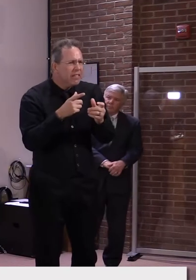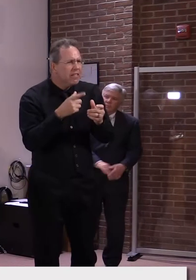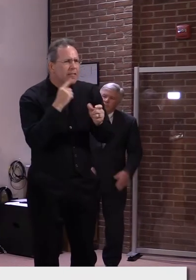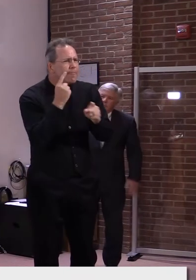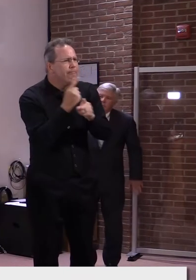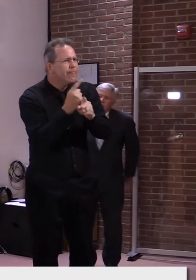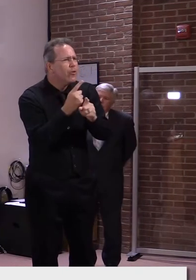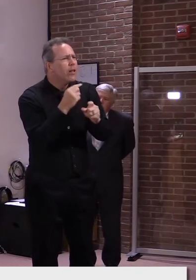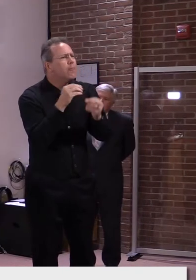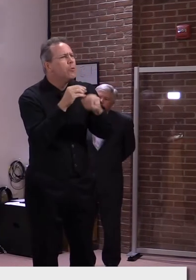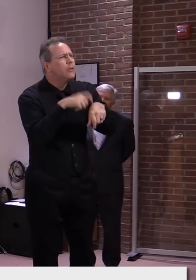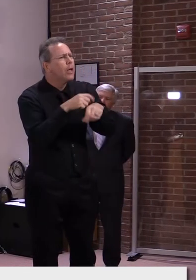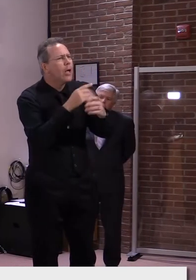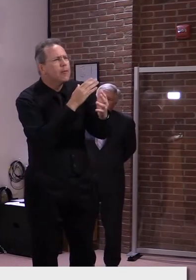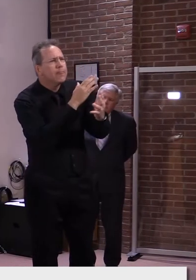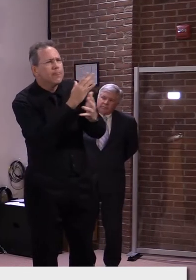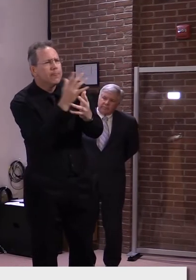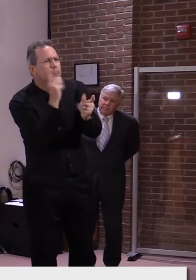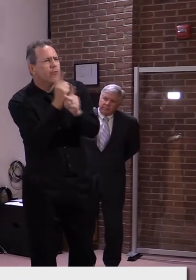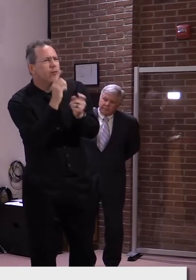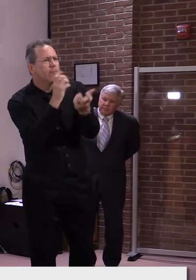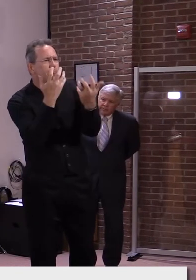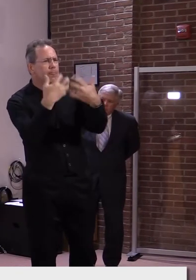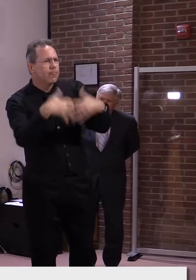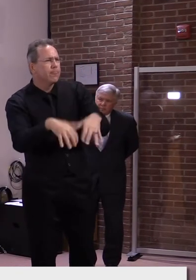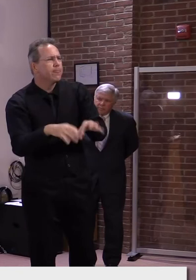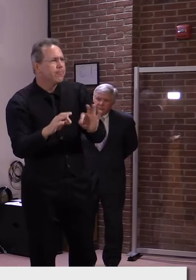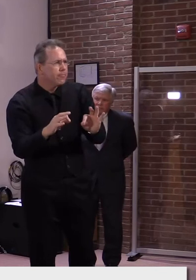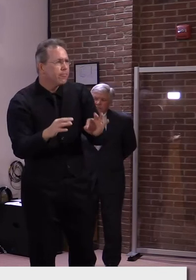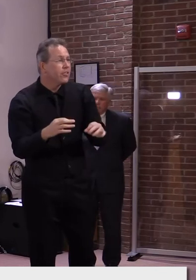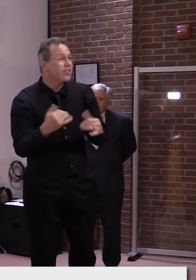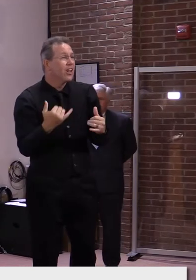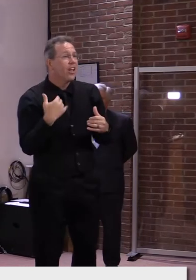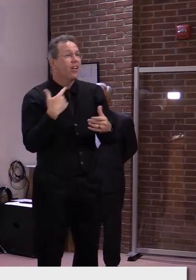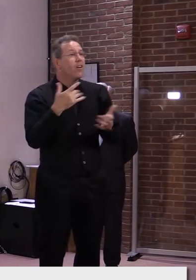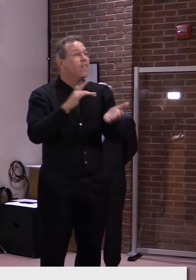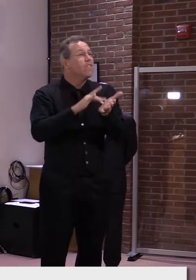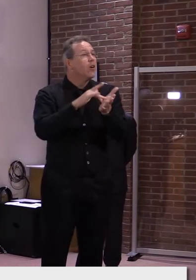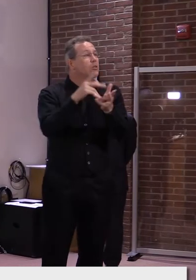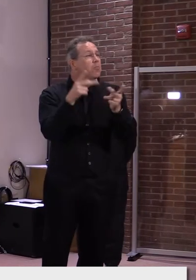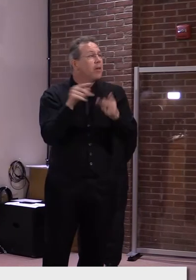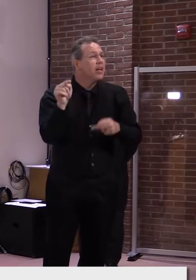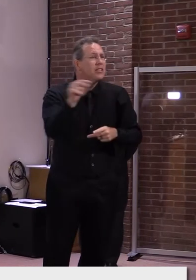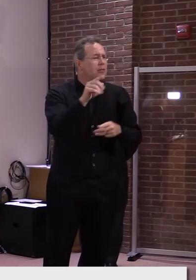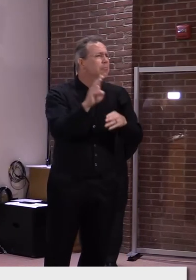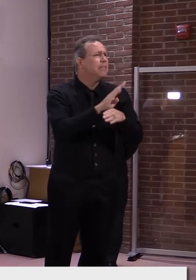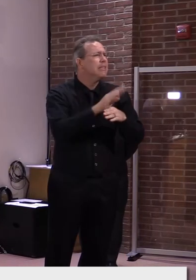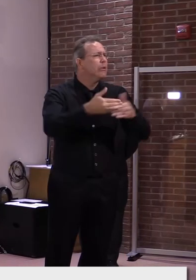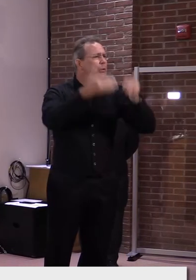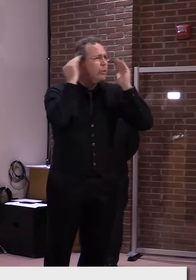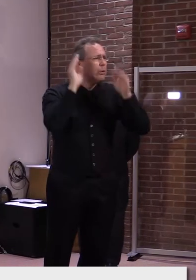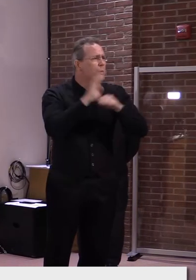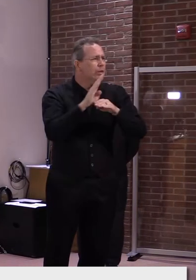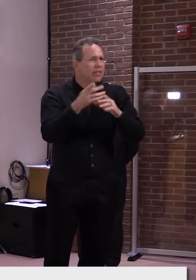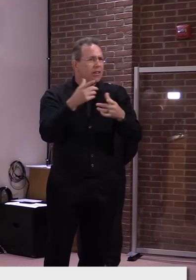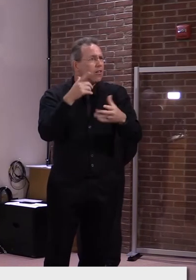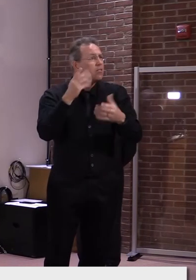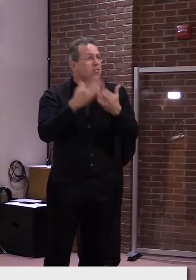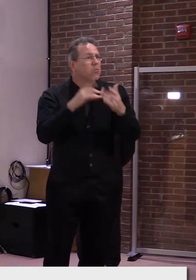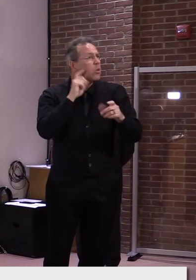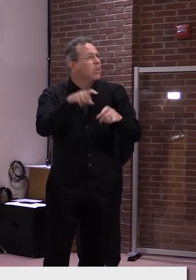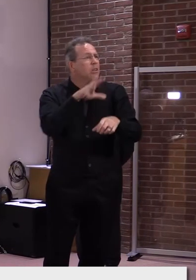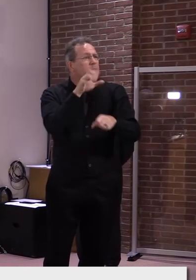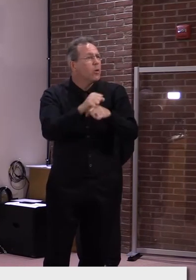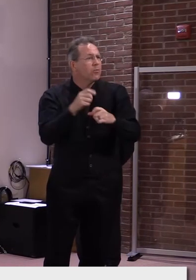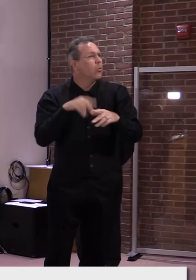because the pharmacies are doing quite a bit of business. So the walk-ins in all the pharmacies. So that really does